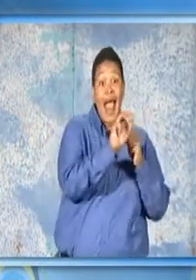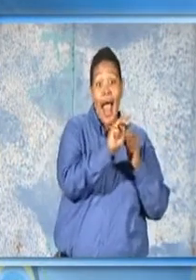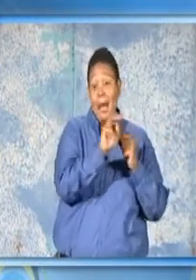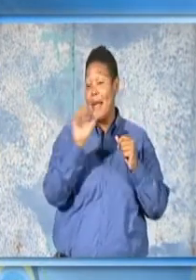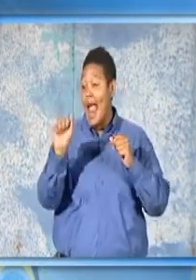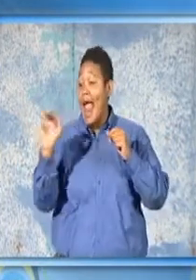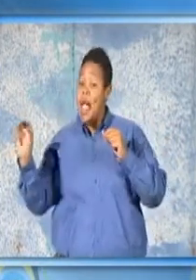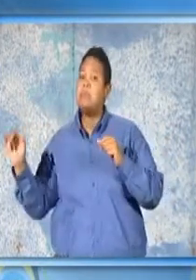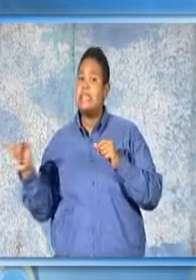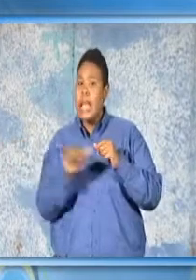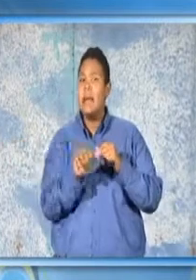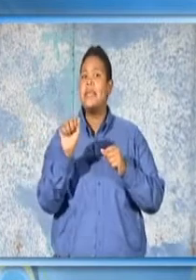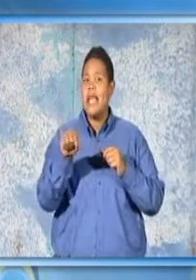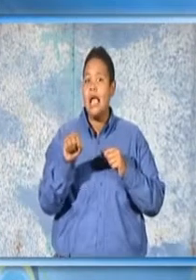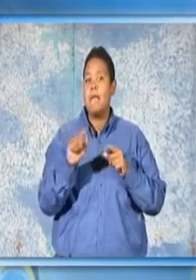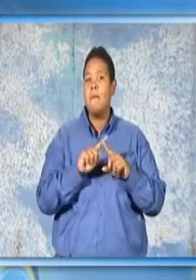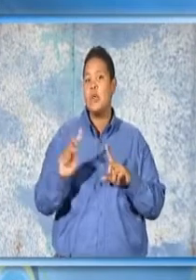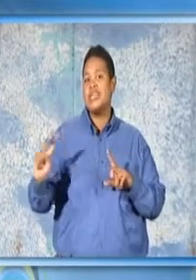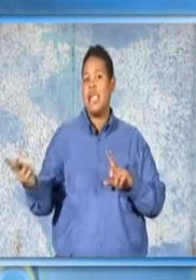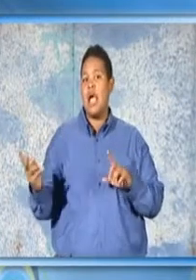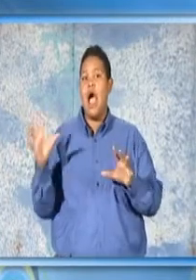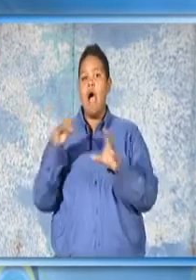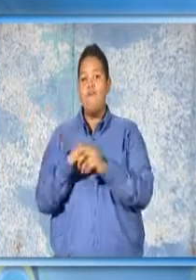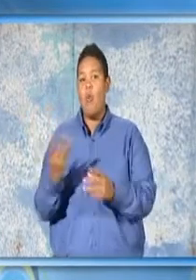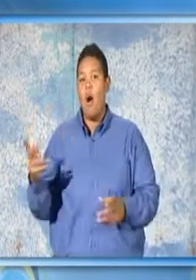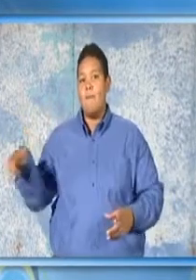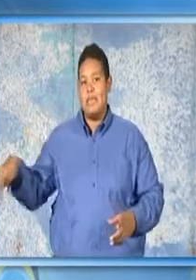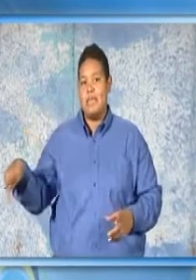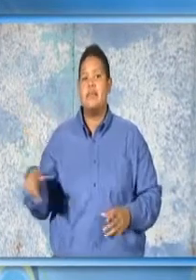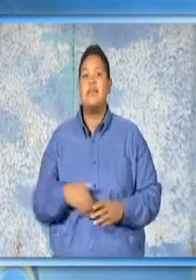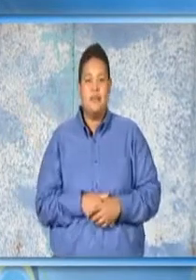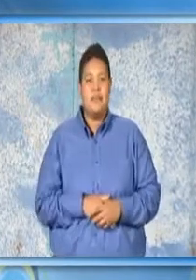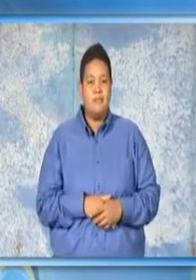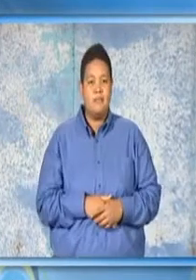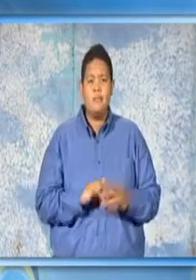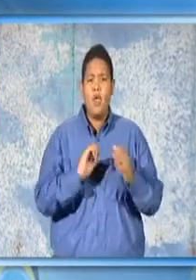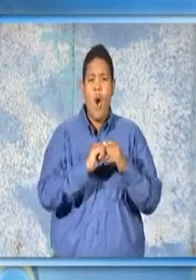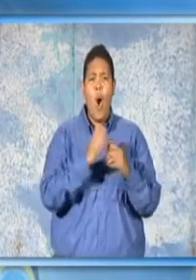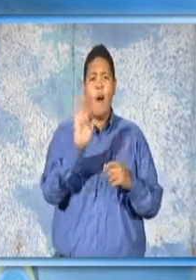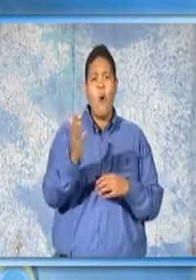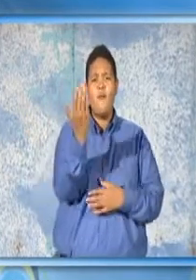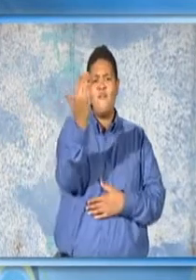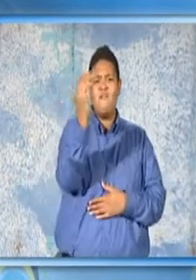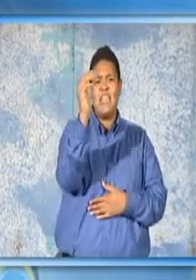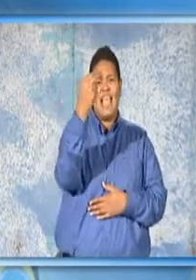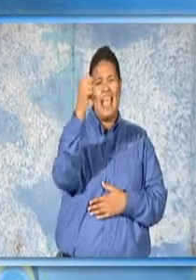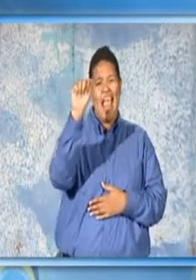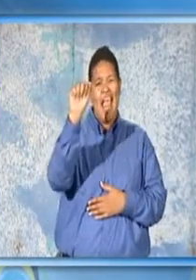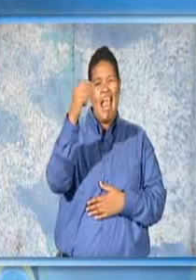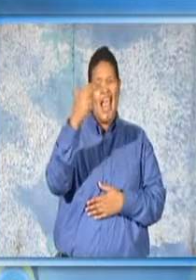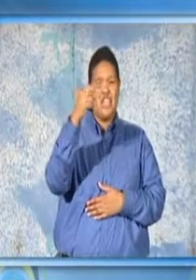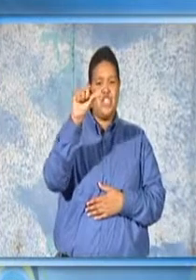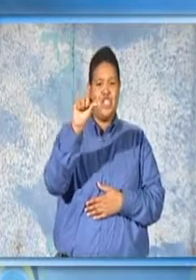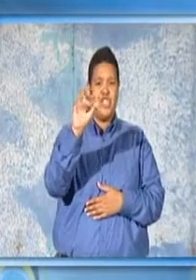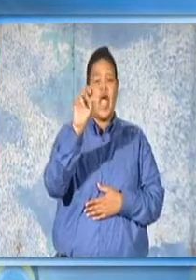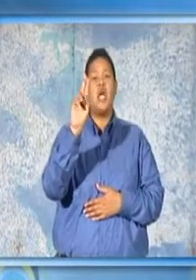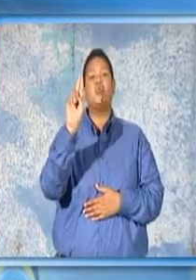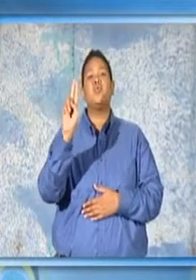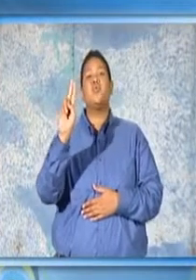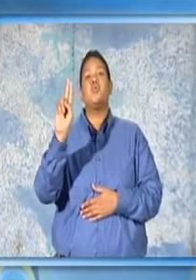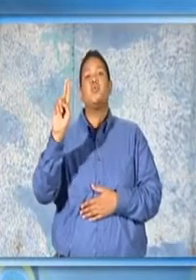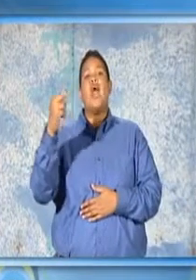in common, the second term also has a p. How about 15ahg and